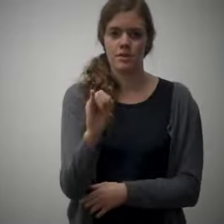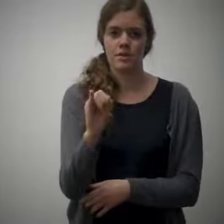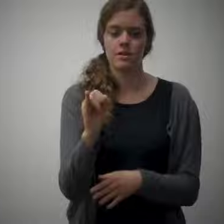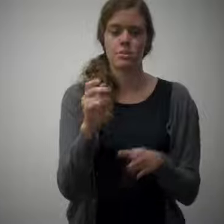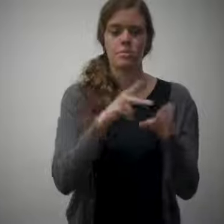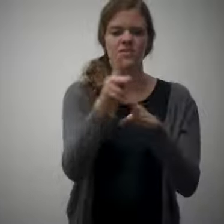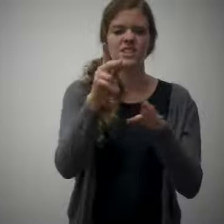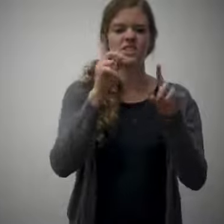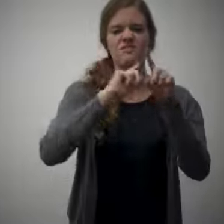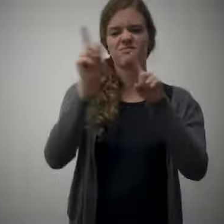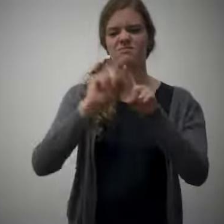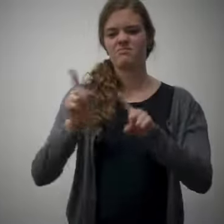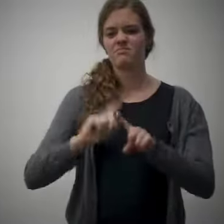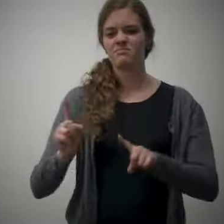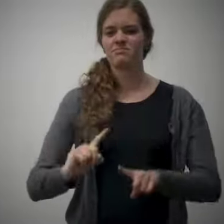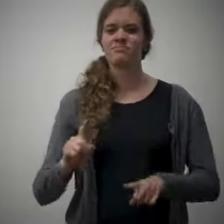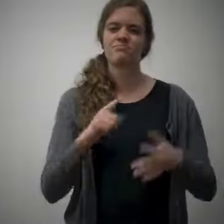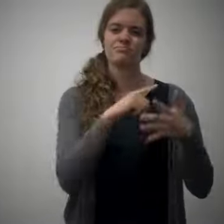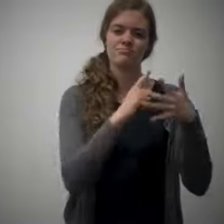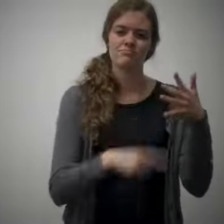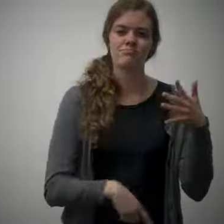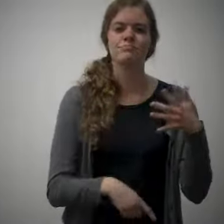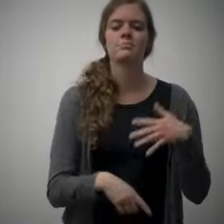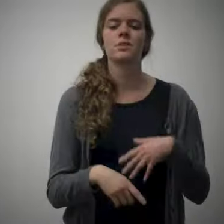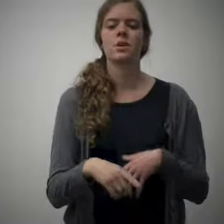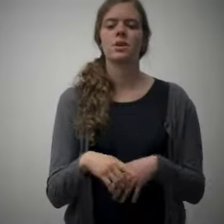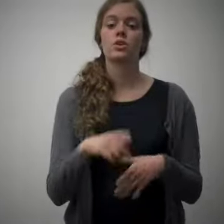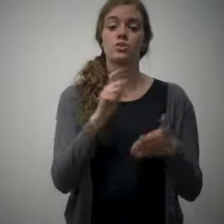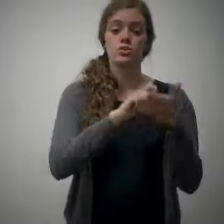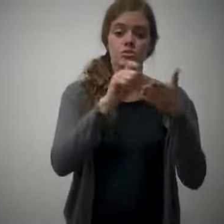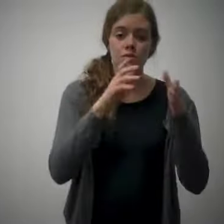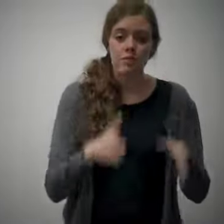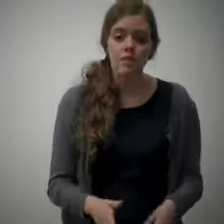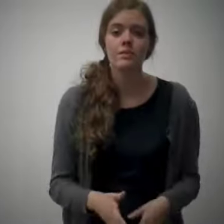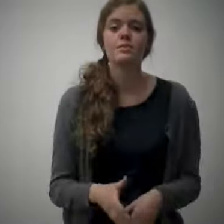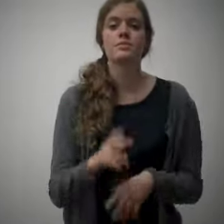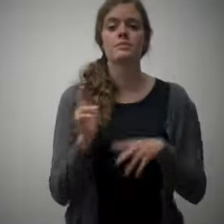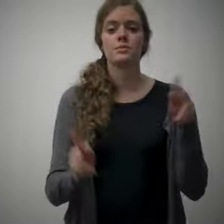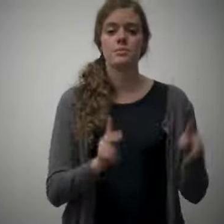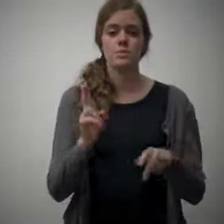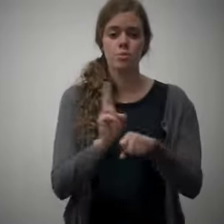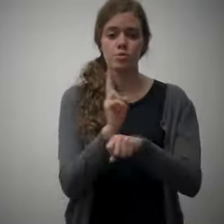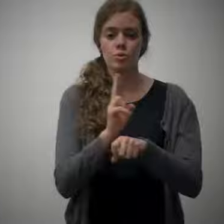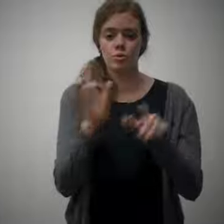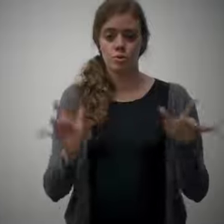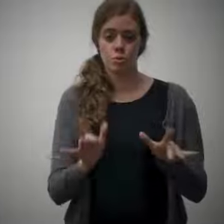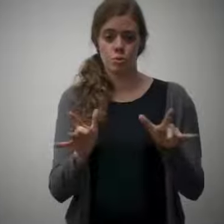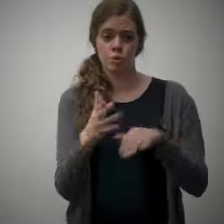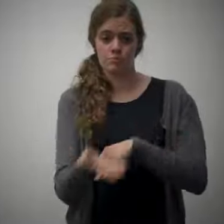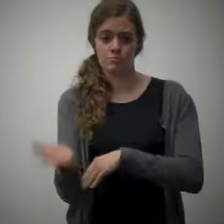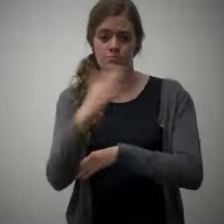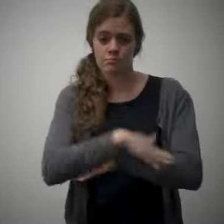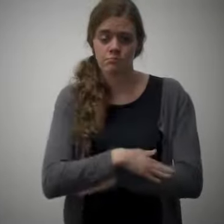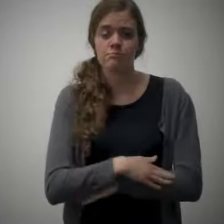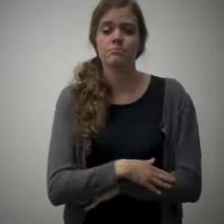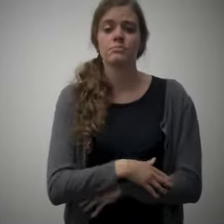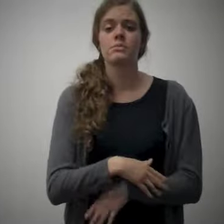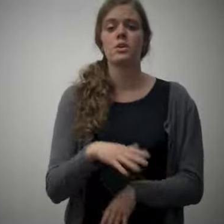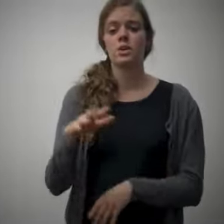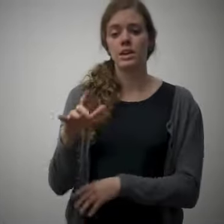alone, including journalists, computer users, cashiers, surgeons, assembly line